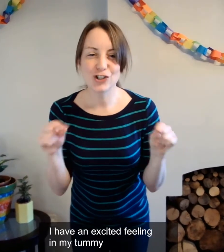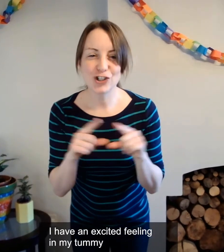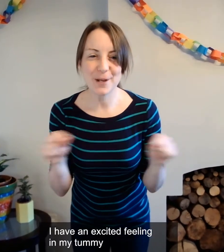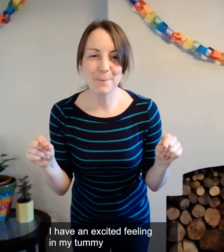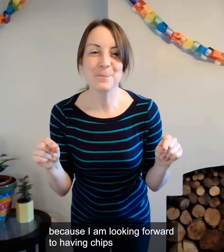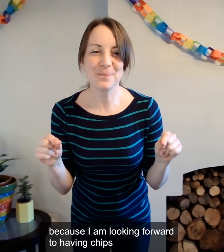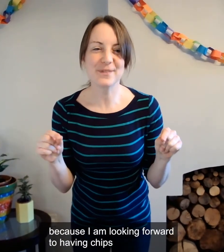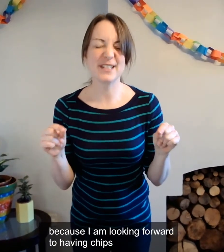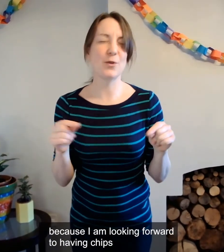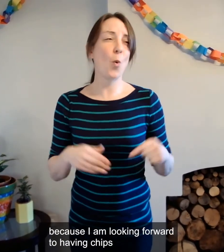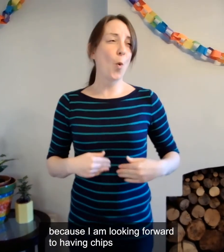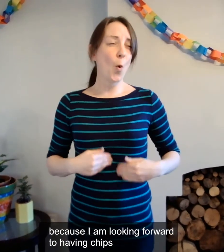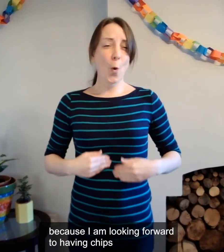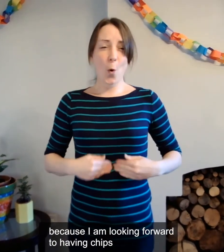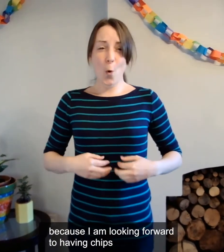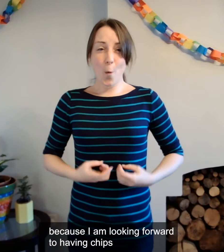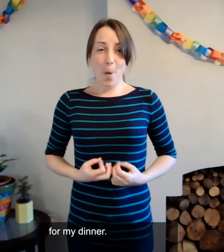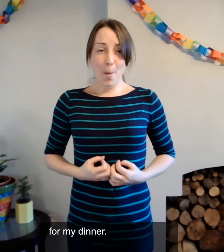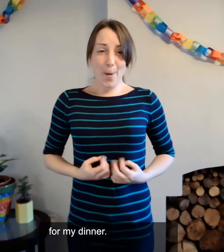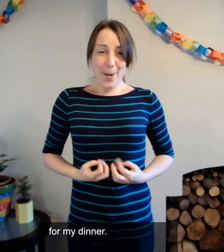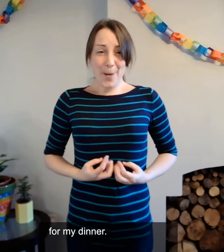in my tummy because I am looking forward to having chips for my dinner.